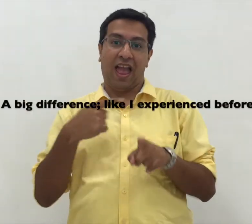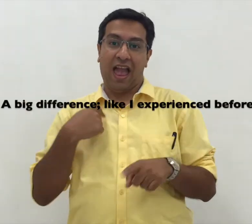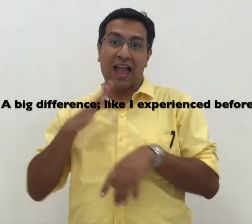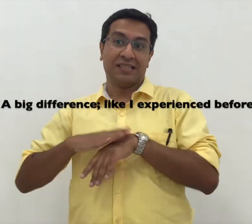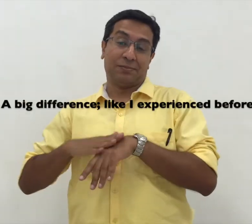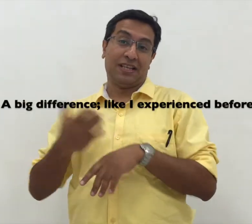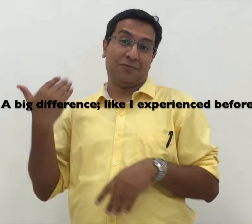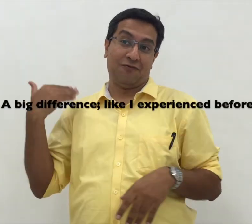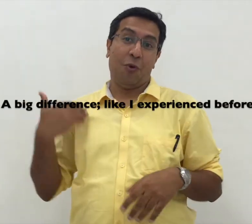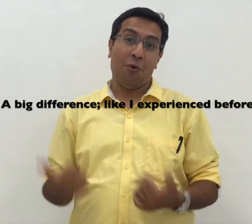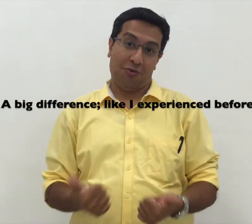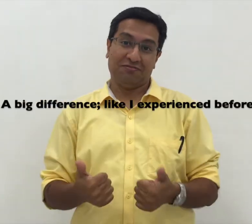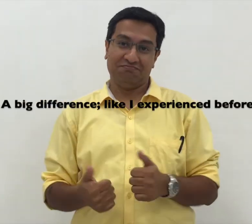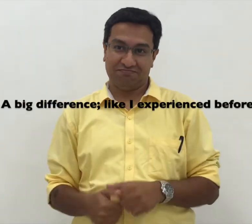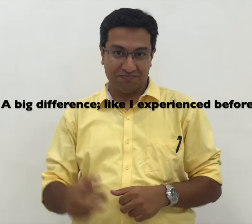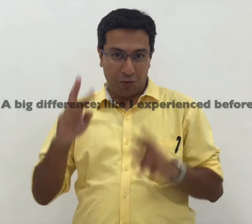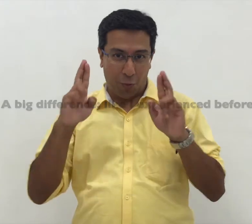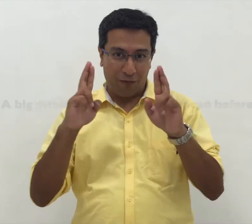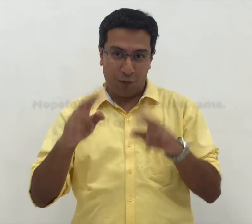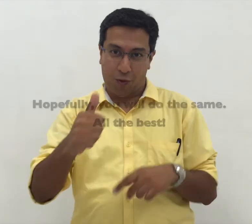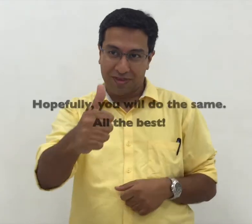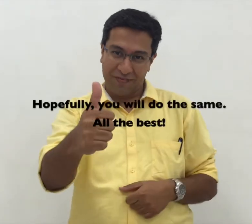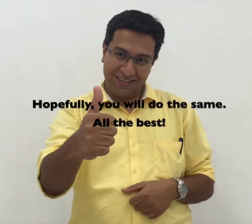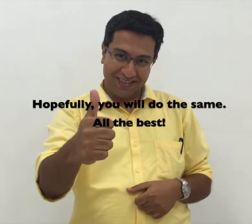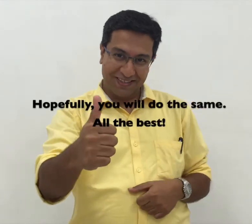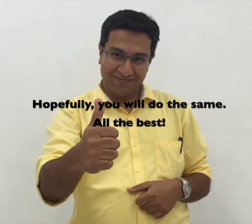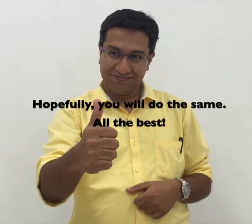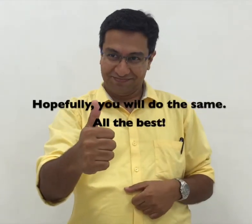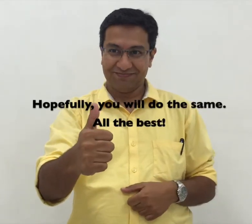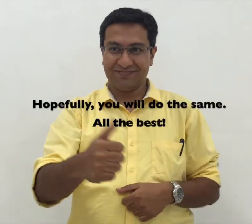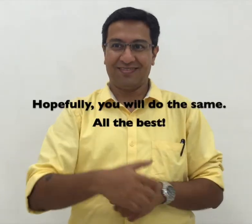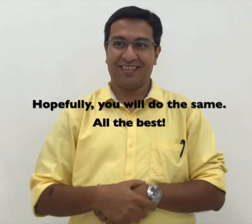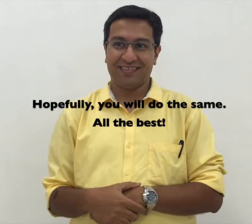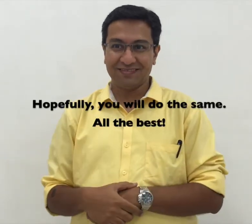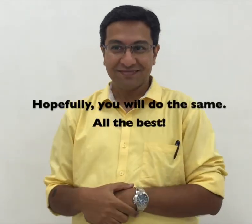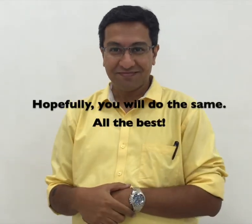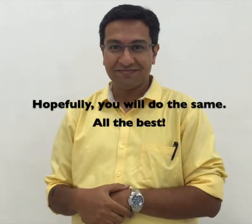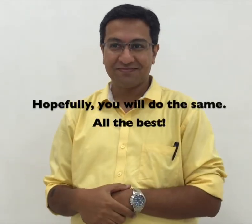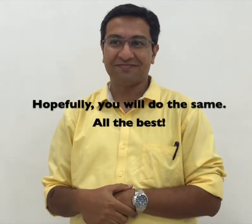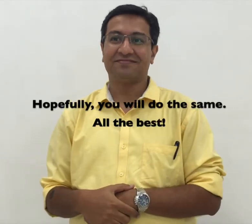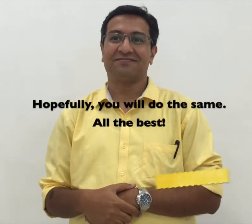like I experienced before. Hopefully you will do the same. All the best.